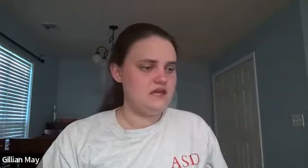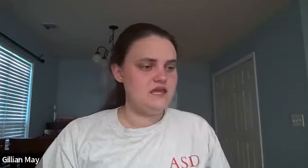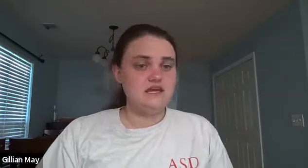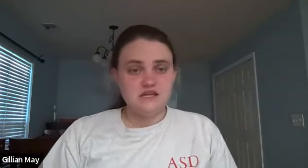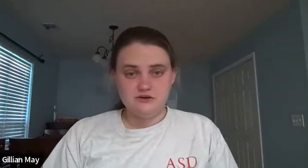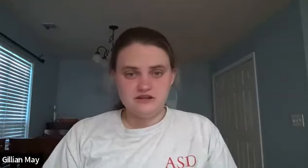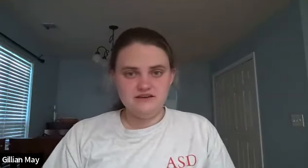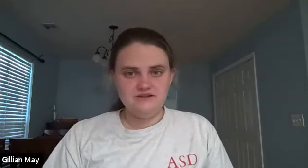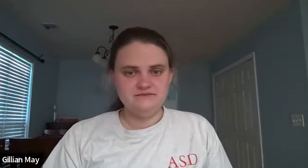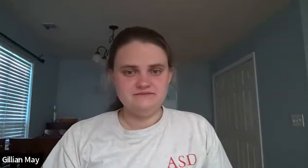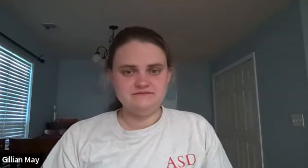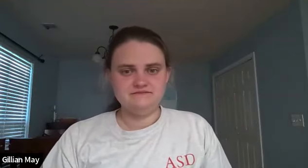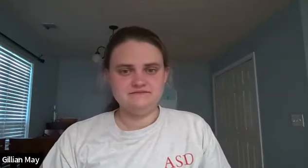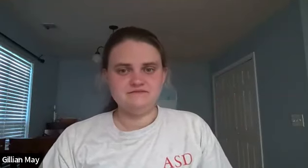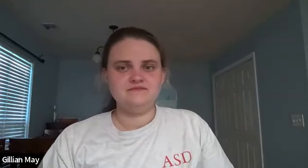Then hearing.